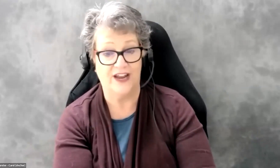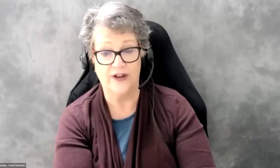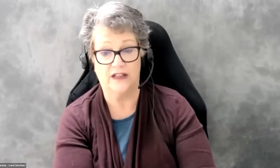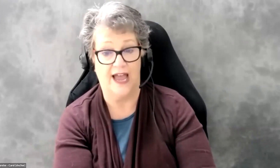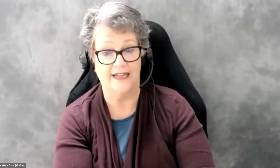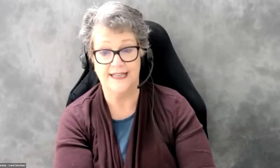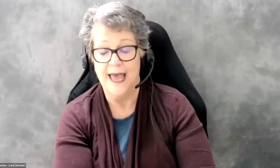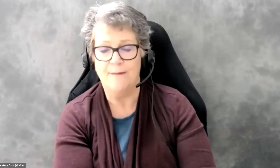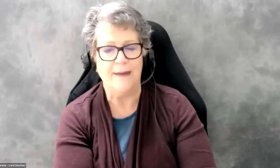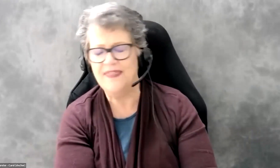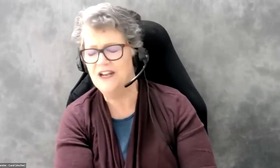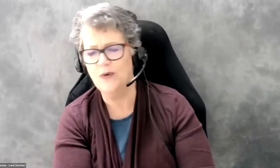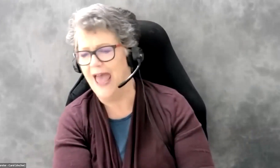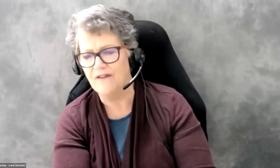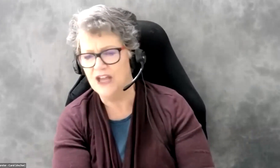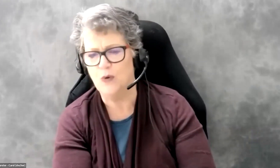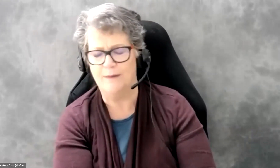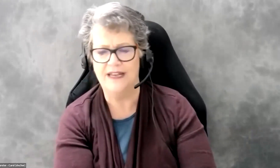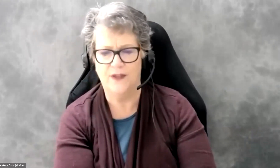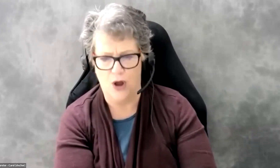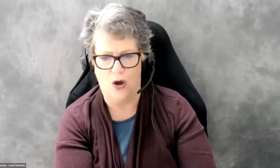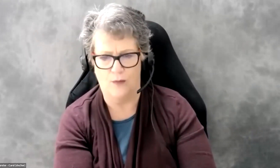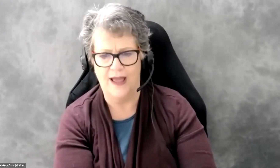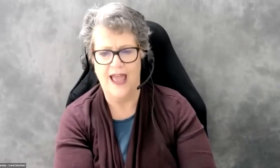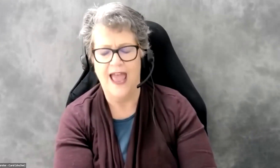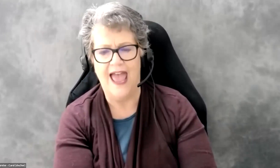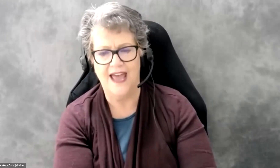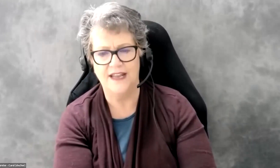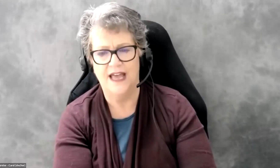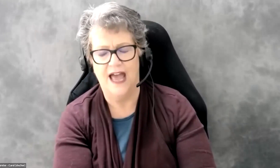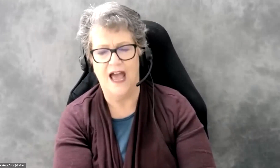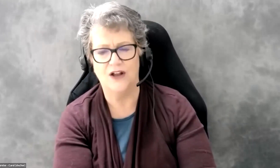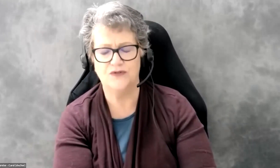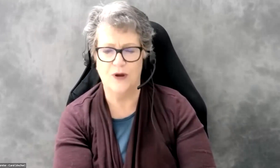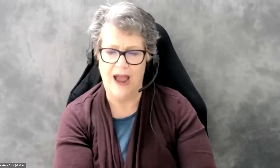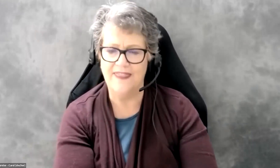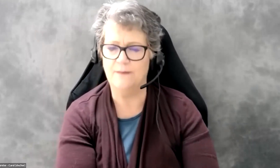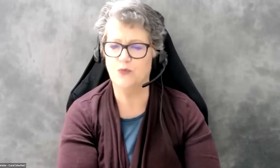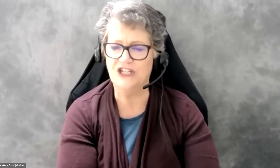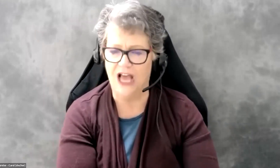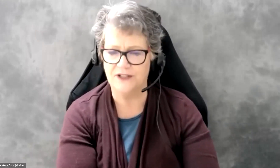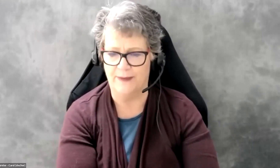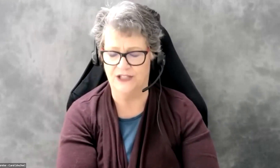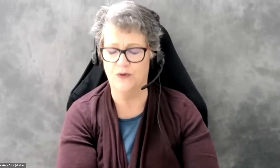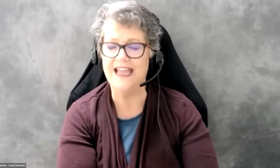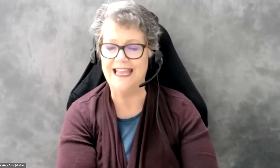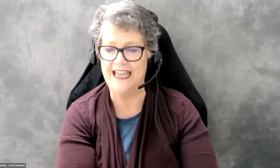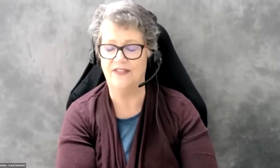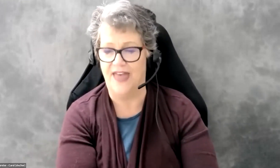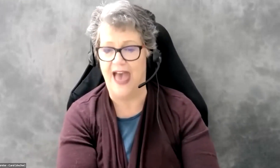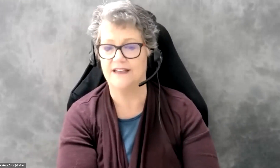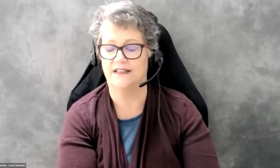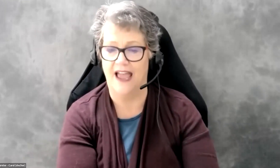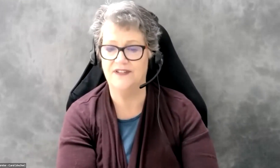hard of hearing clients, maybe they don't have the equipment in their home, and remind them to reach out to me so they can